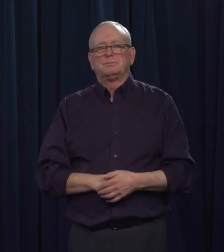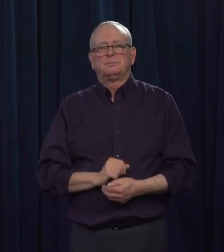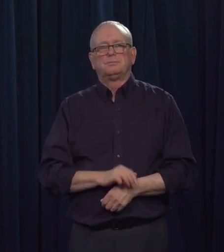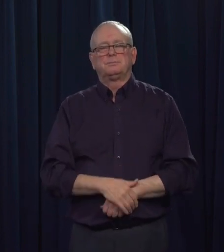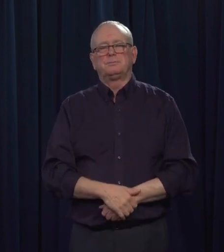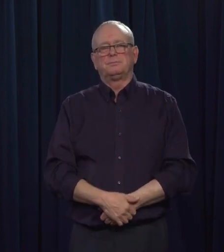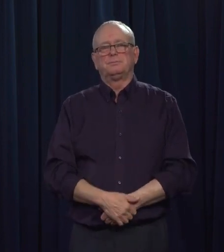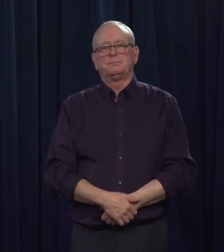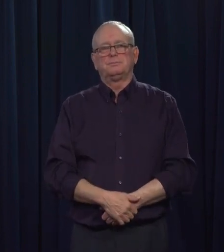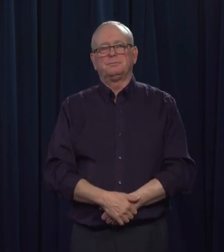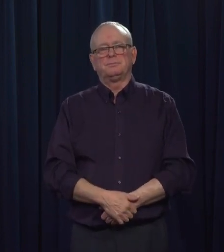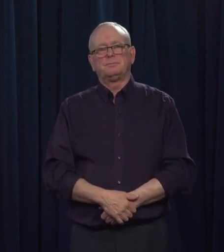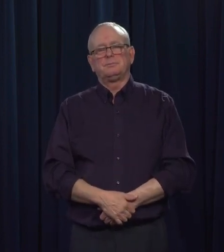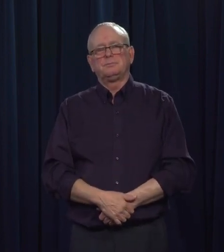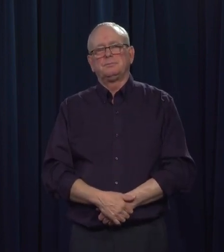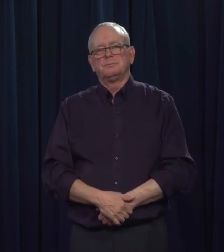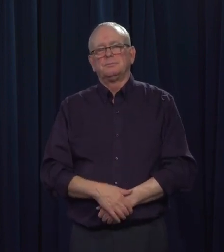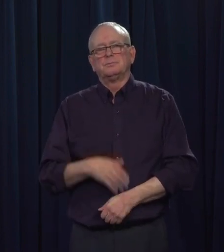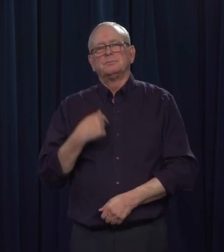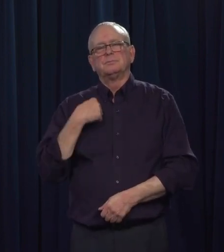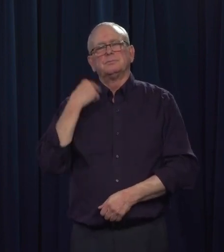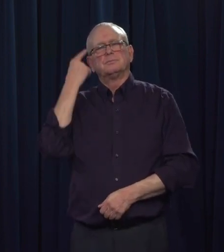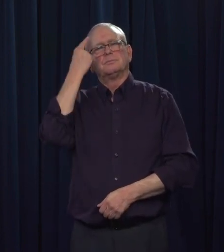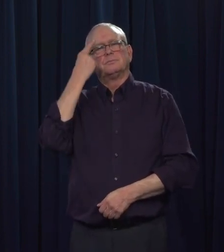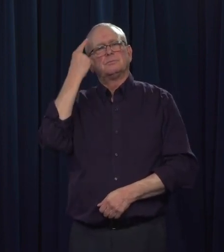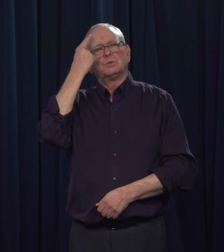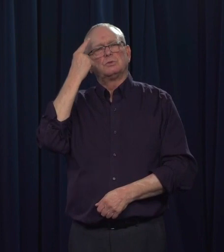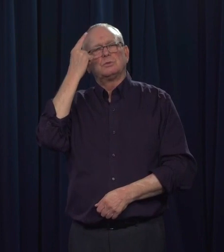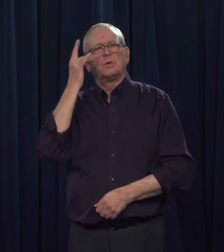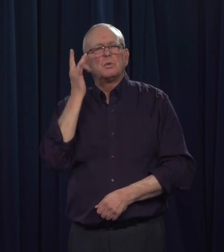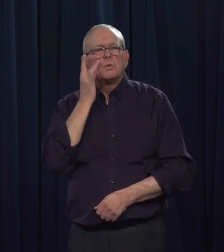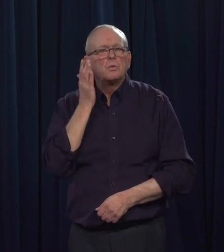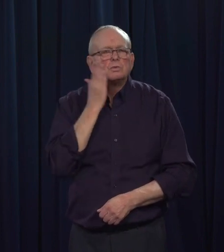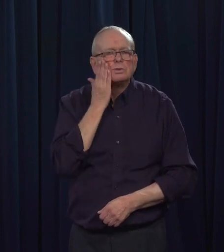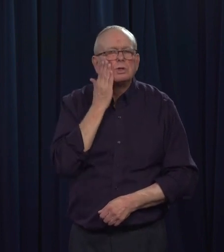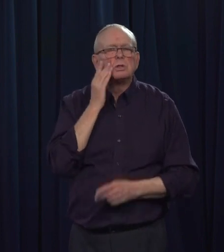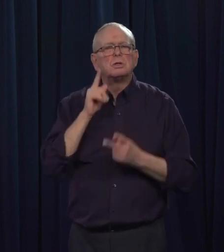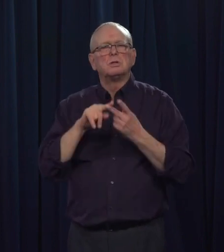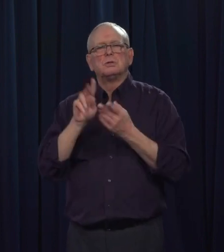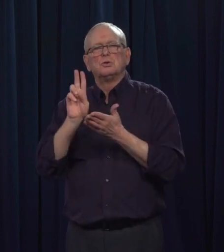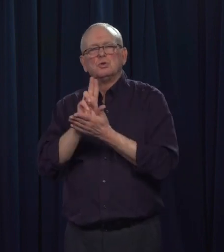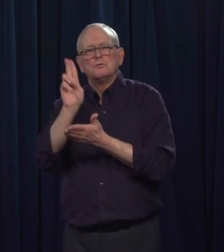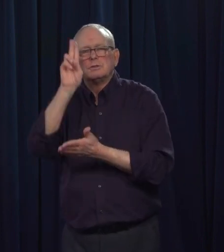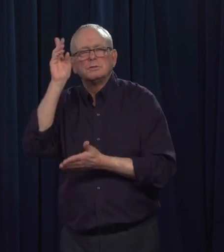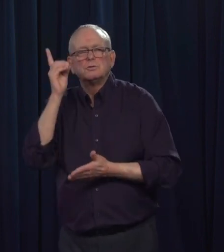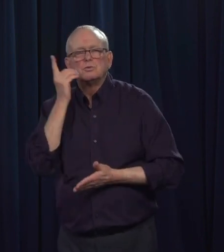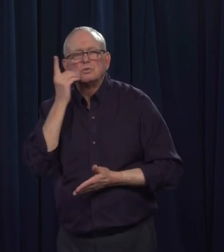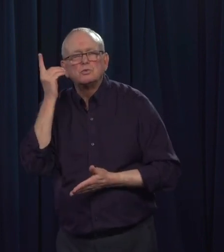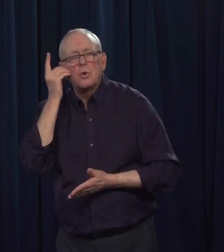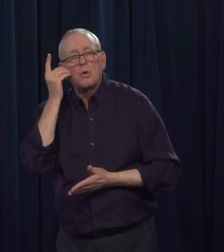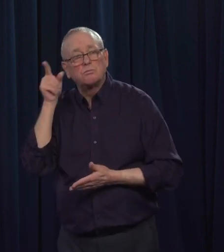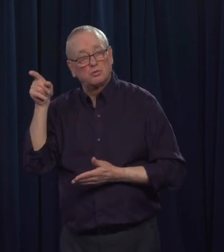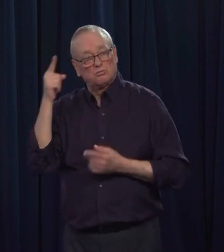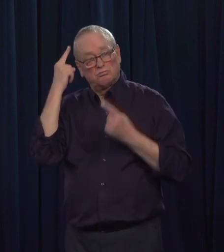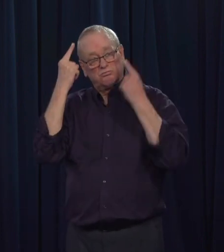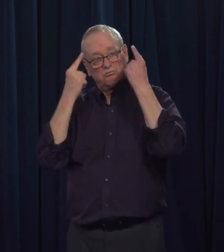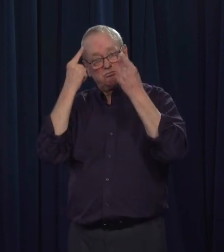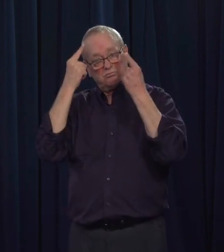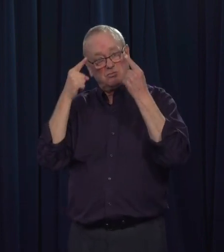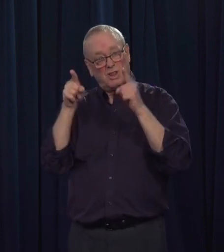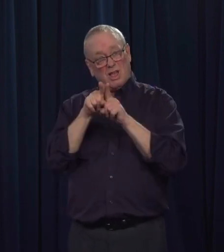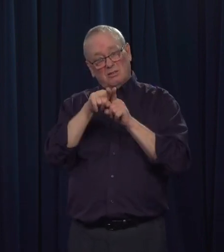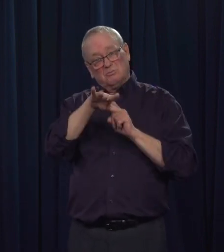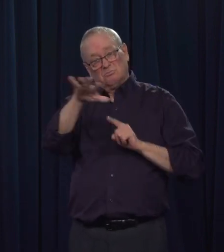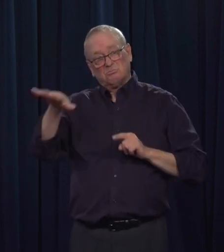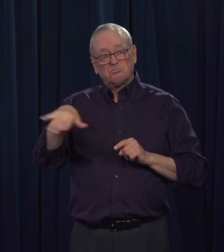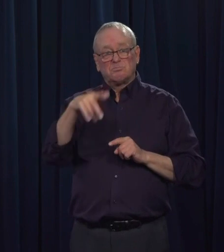about hotels and university dorms. Do you foresee that they're going to be converted into hospitals or used for homeless people who can't